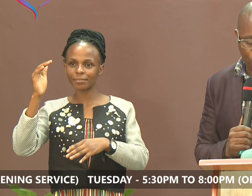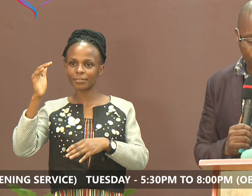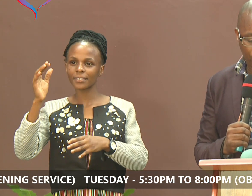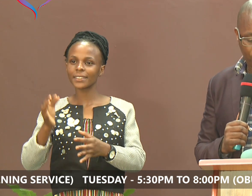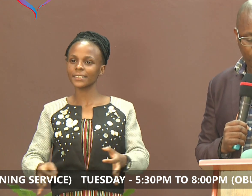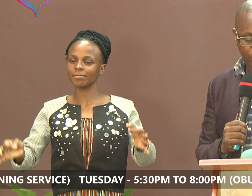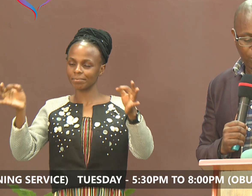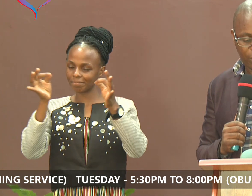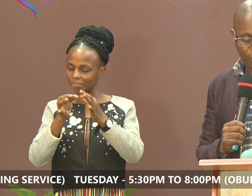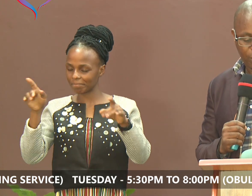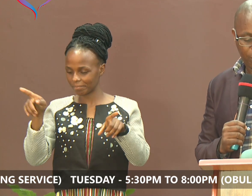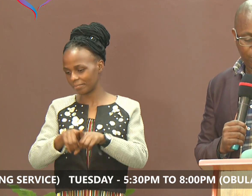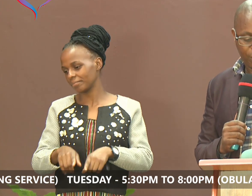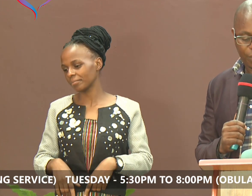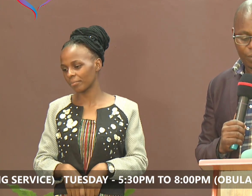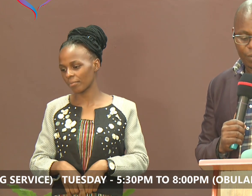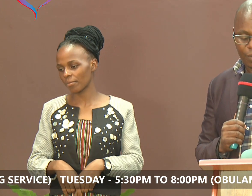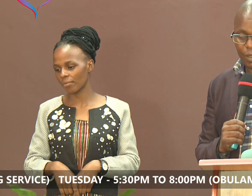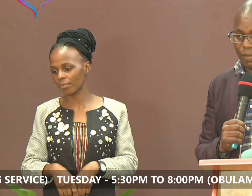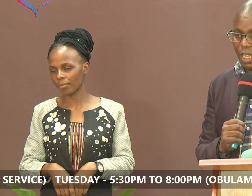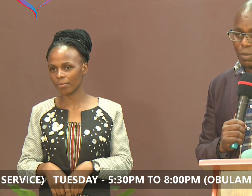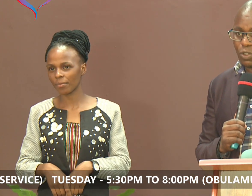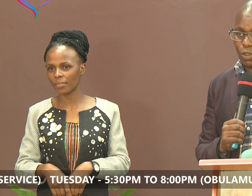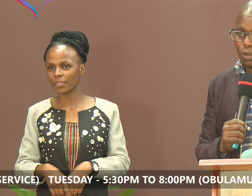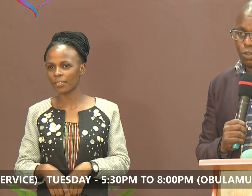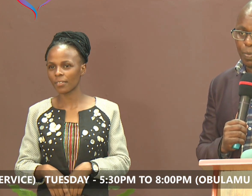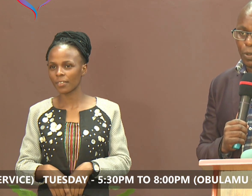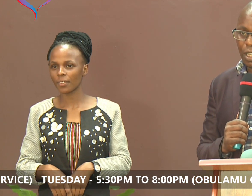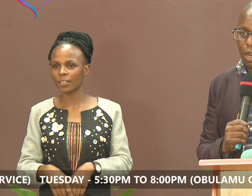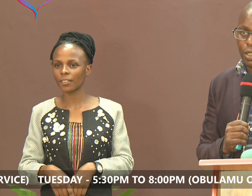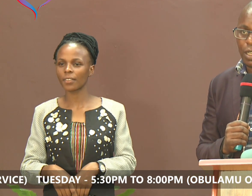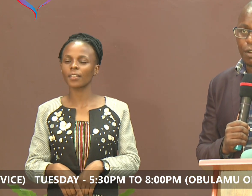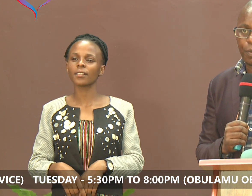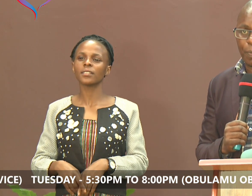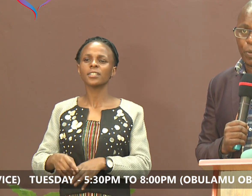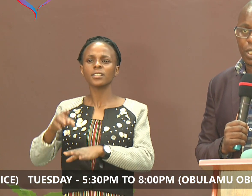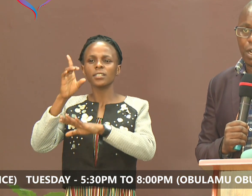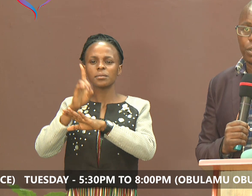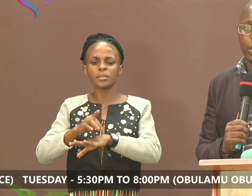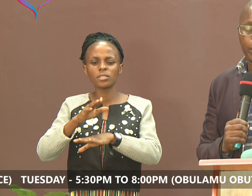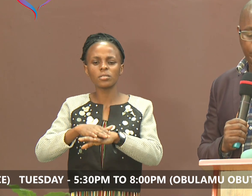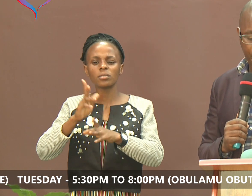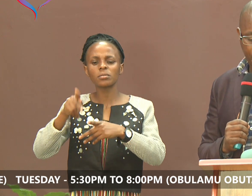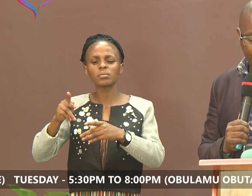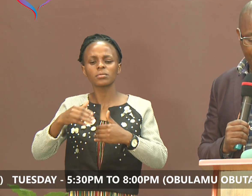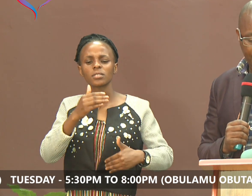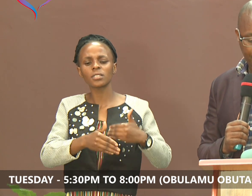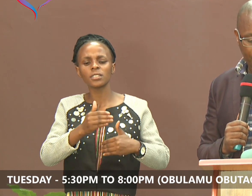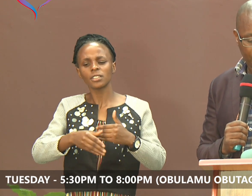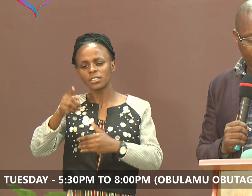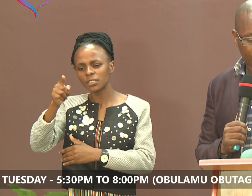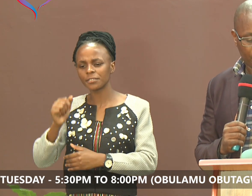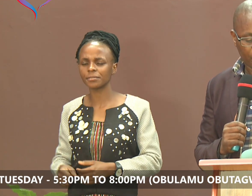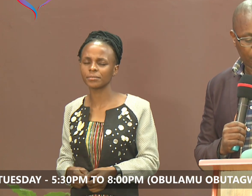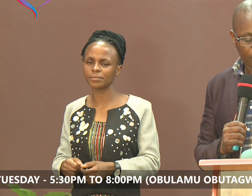also. Nakyo kikulu nnyo. Environment includes people surrounding, the people surrounding. Ekyo